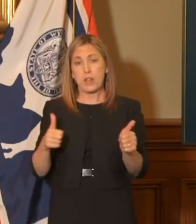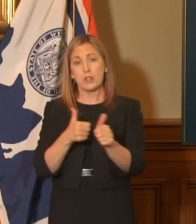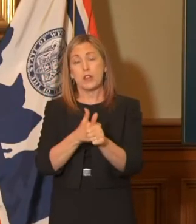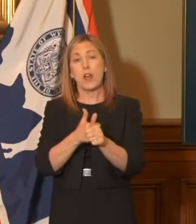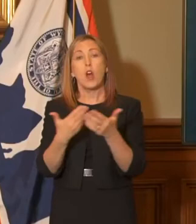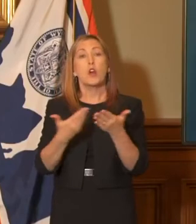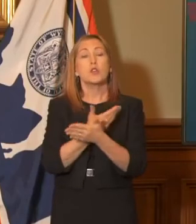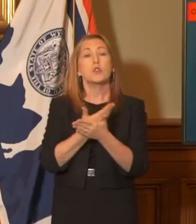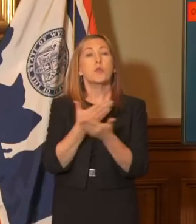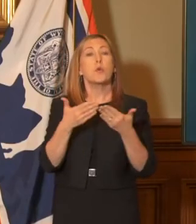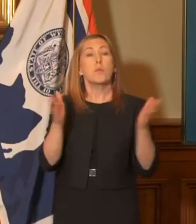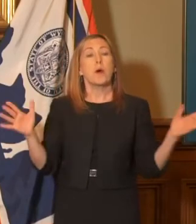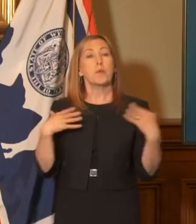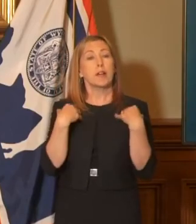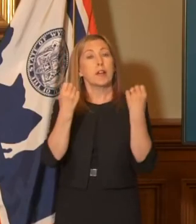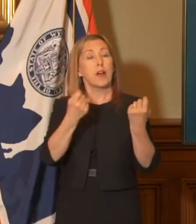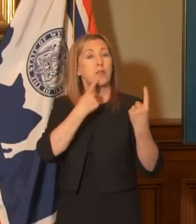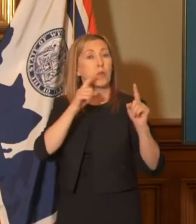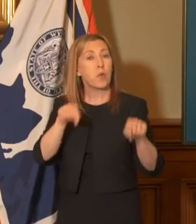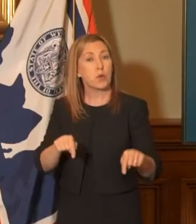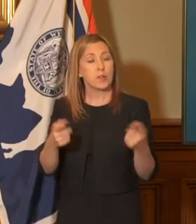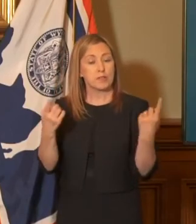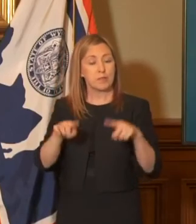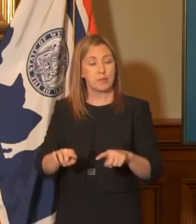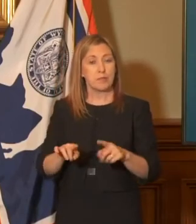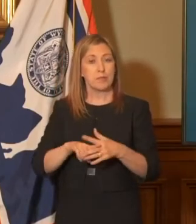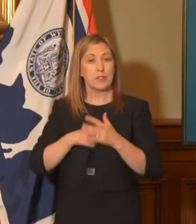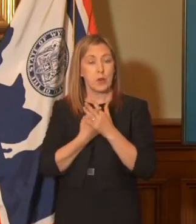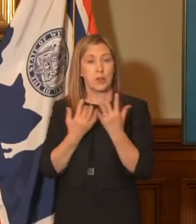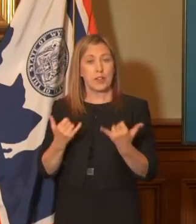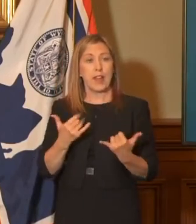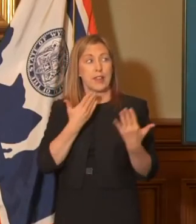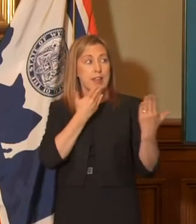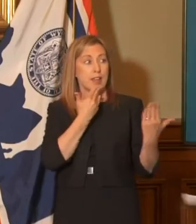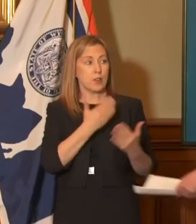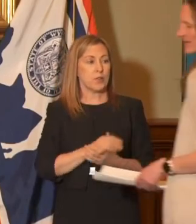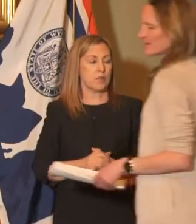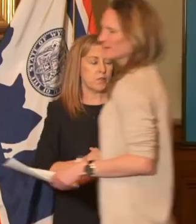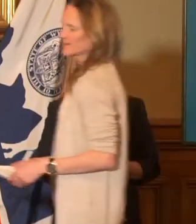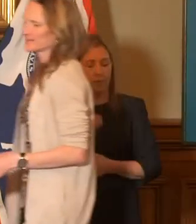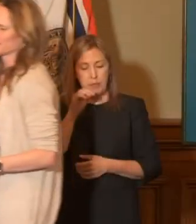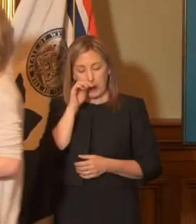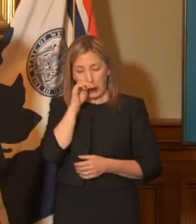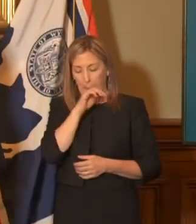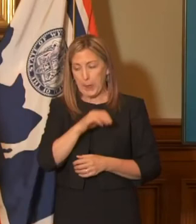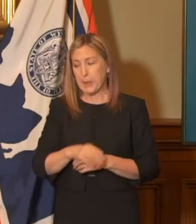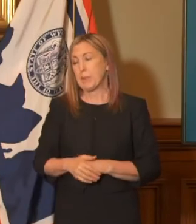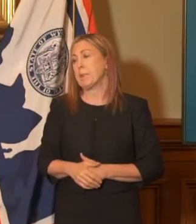health orders that went into effect today. Thank you, Dr. Harris, for being here.